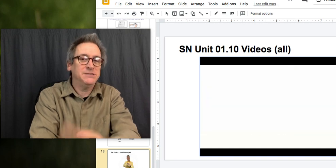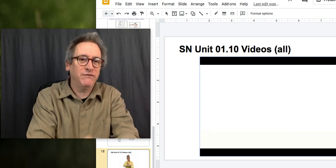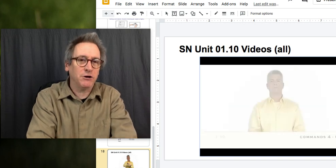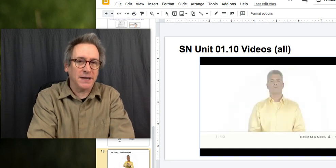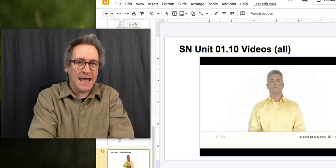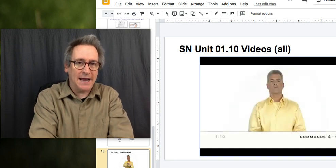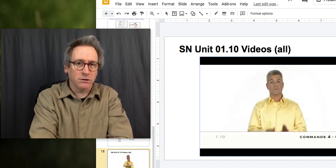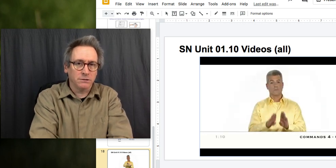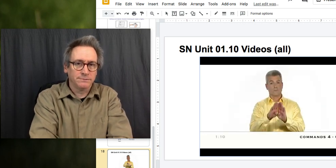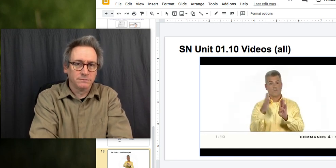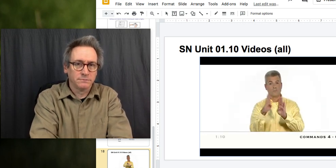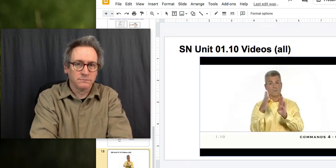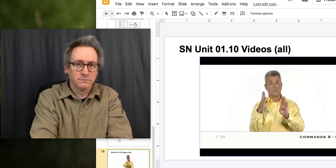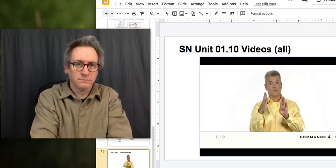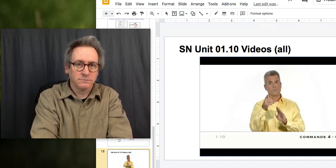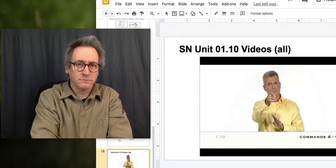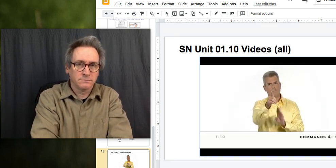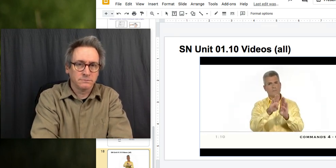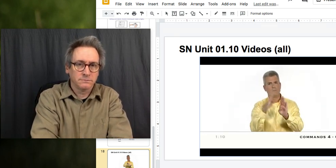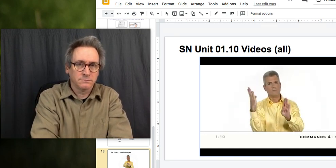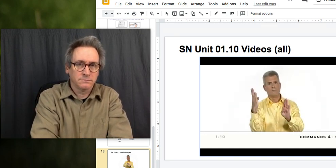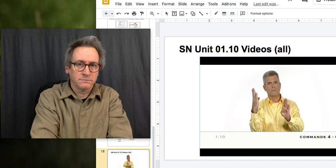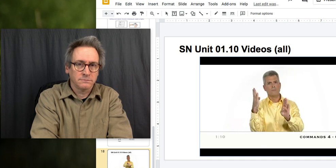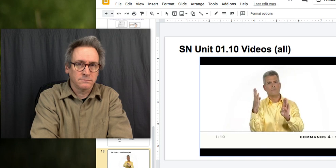He's being very mechanical,